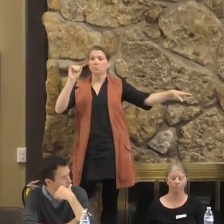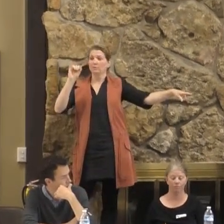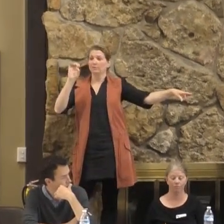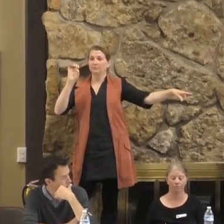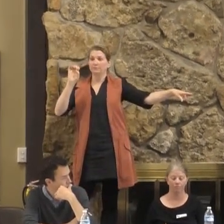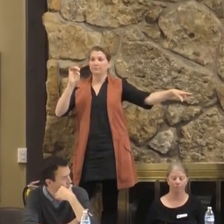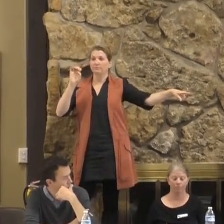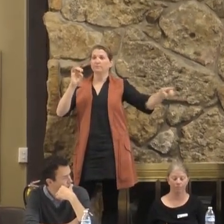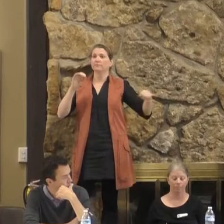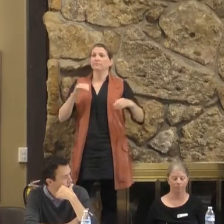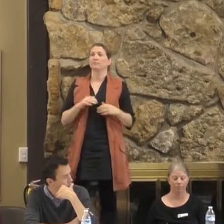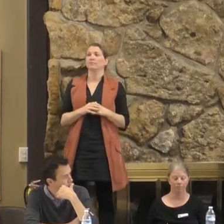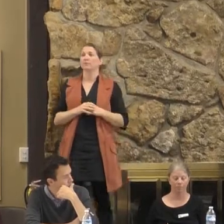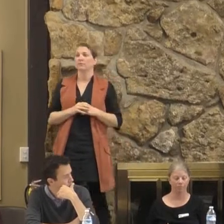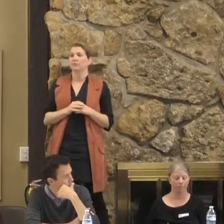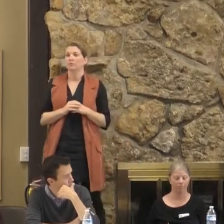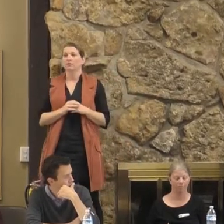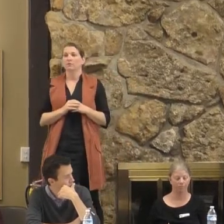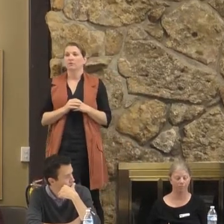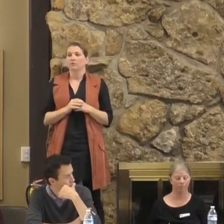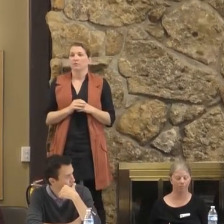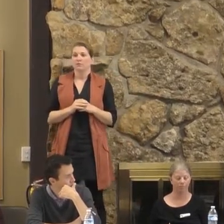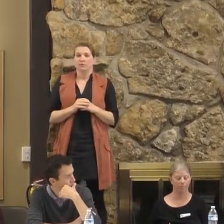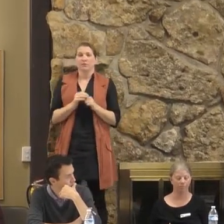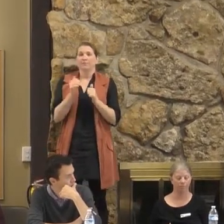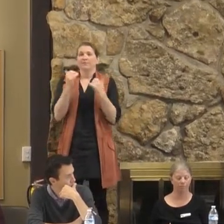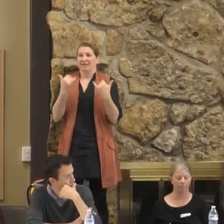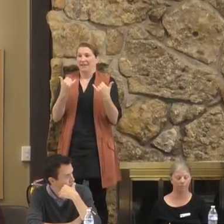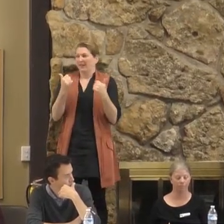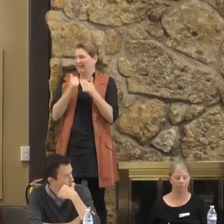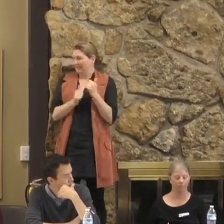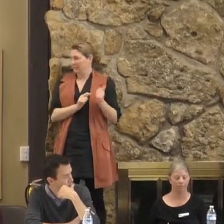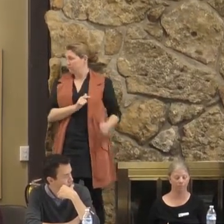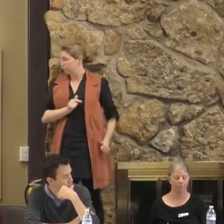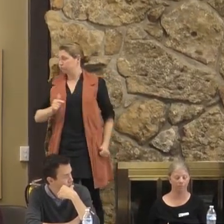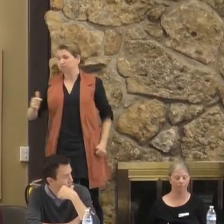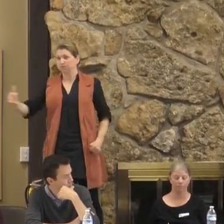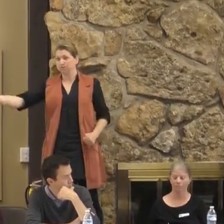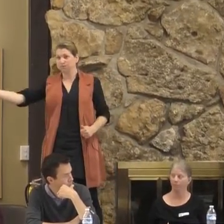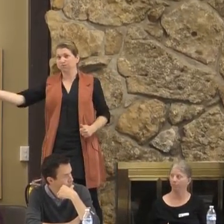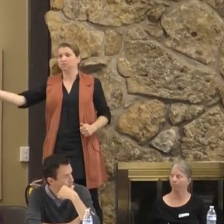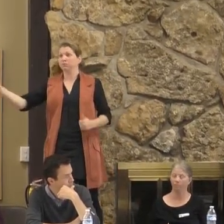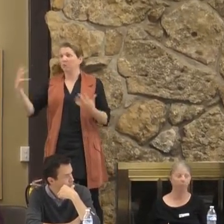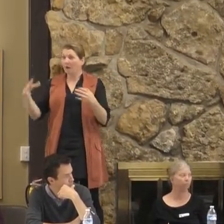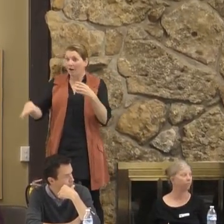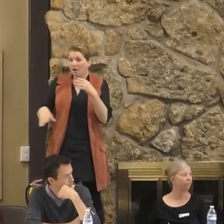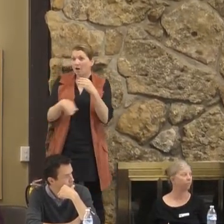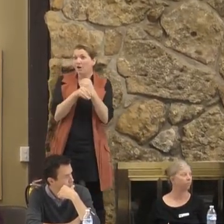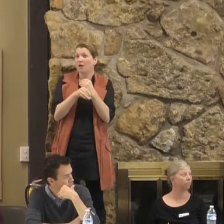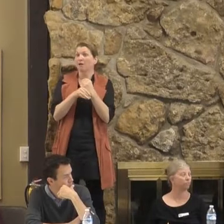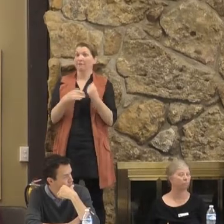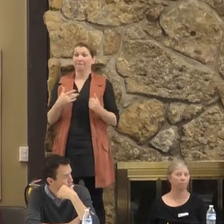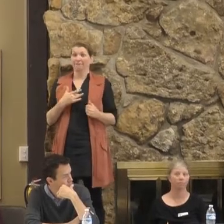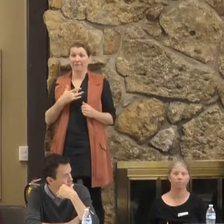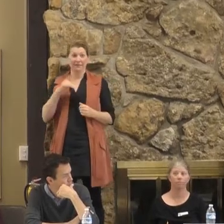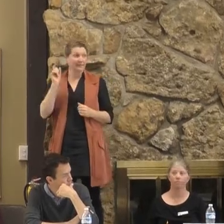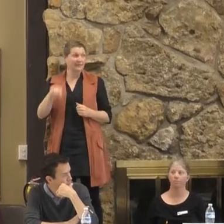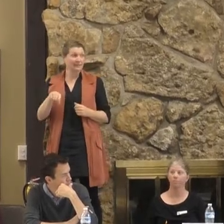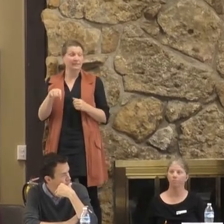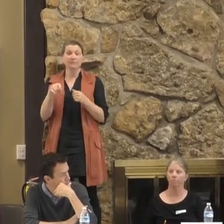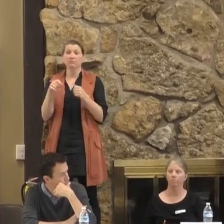to share. Is there anything that didn't get said that you think needs to be said? And if not, do you have one piece